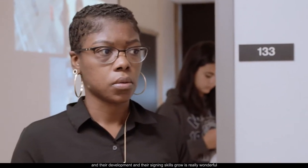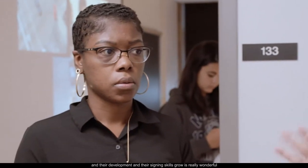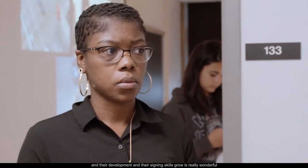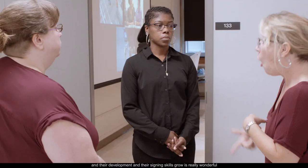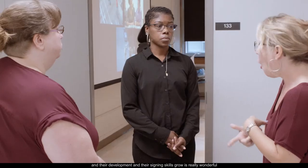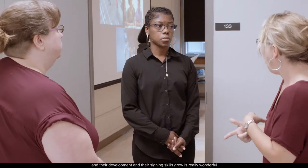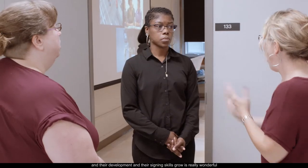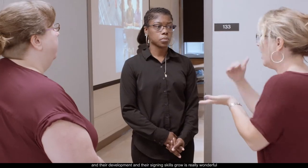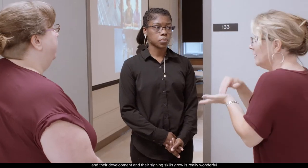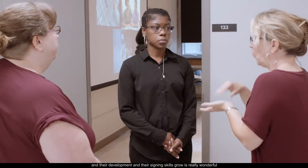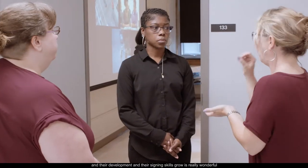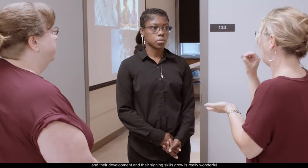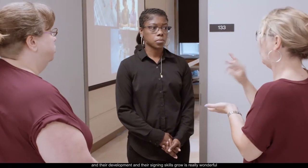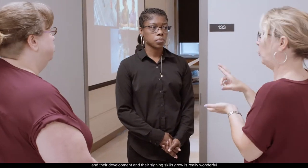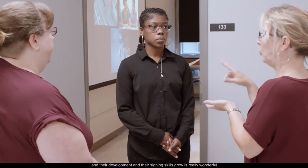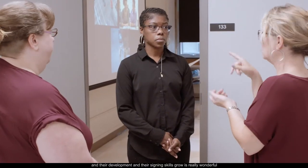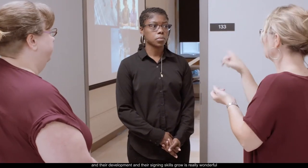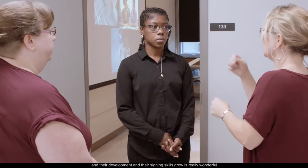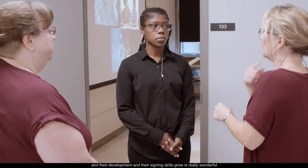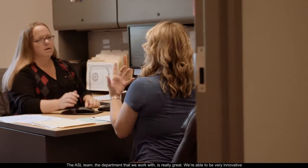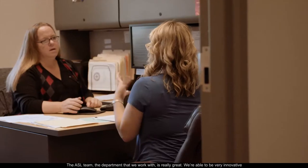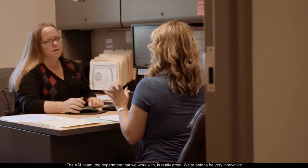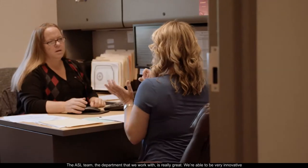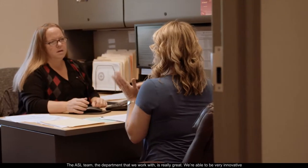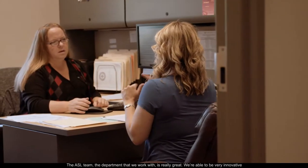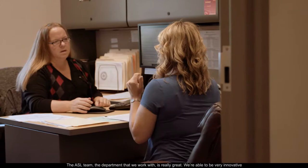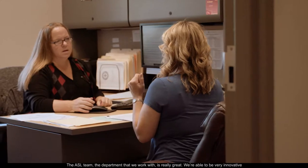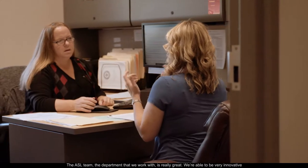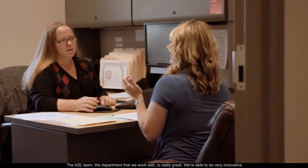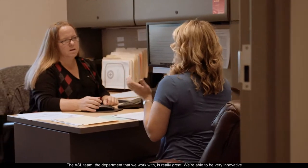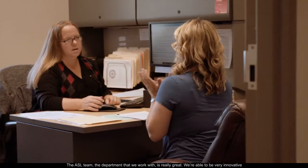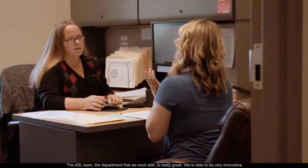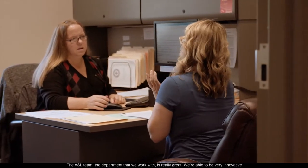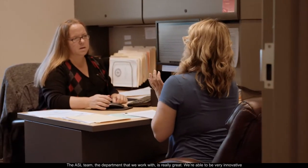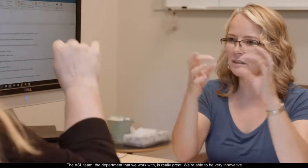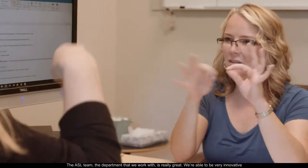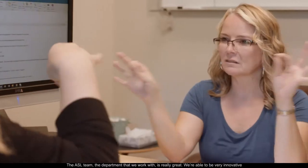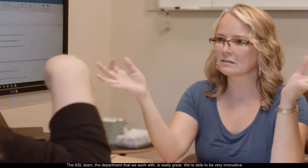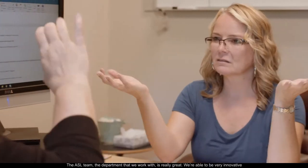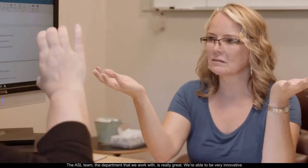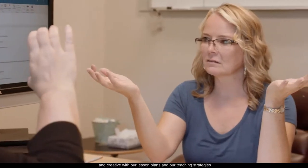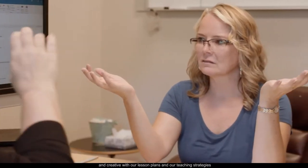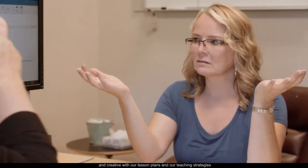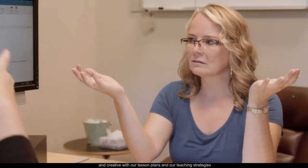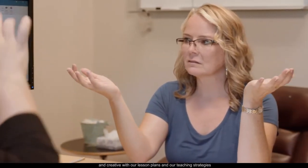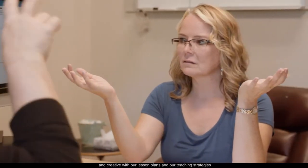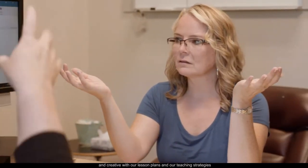signing skills grow is really wonderful. The ASL team, the department that we work with, is really great. We're able to be very innovative and creative with our